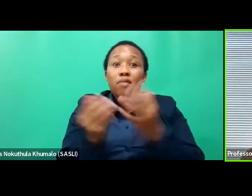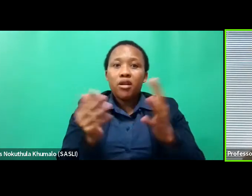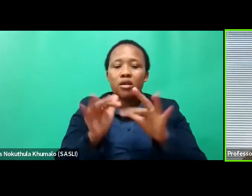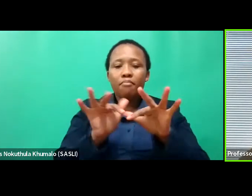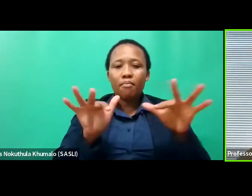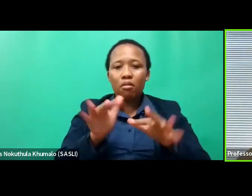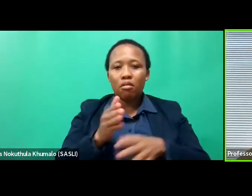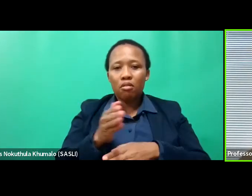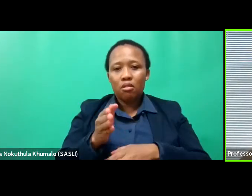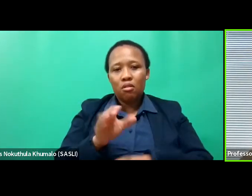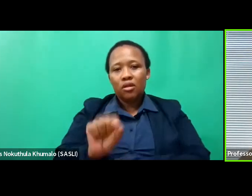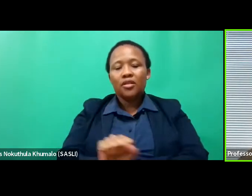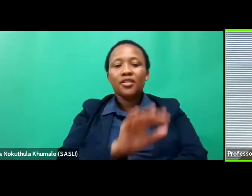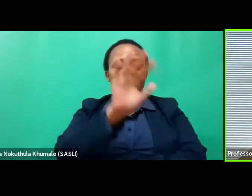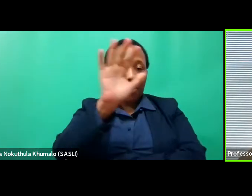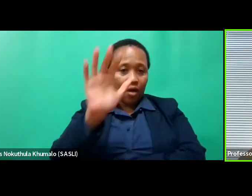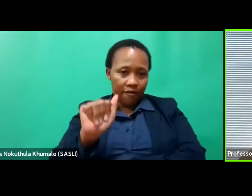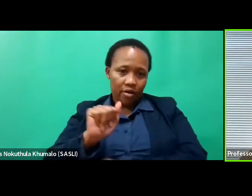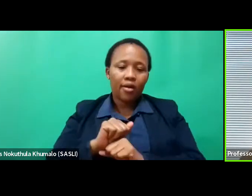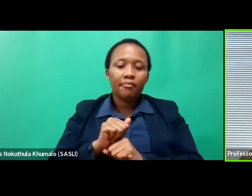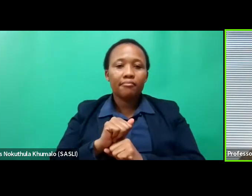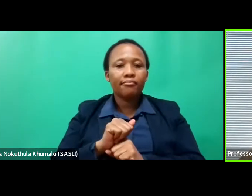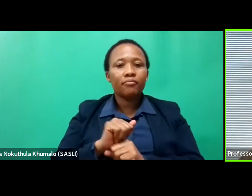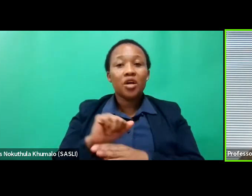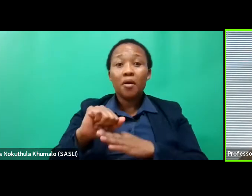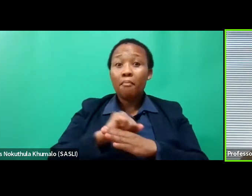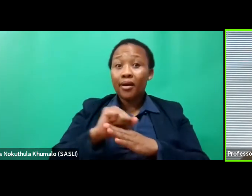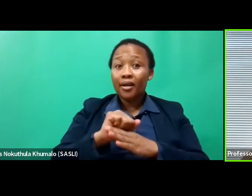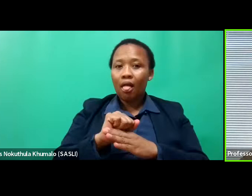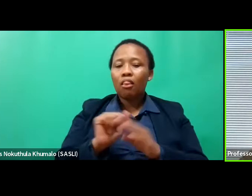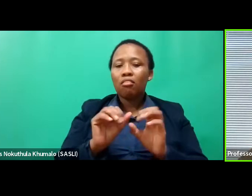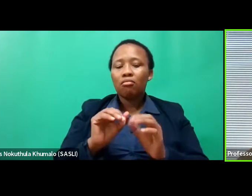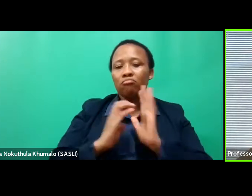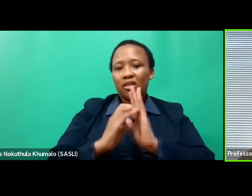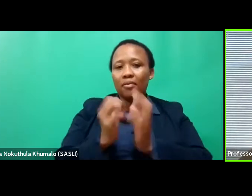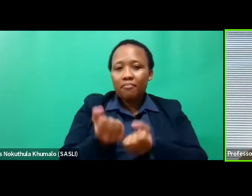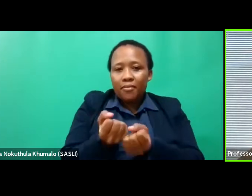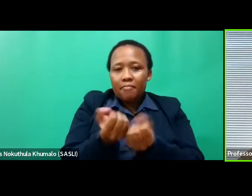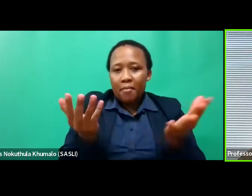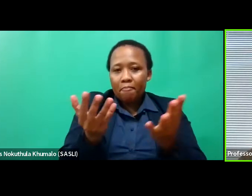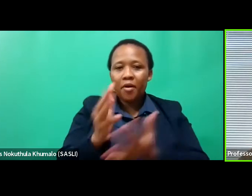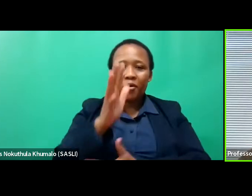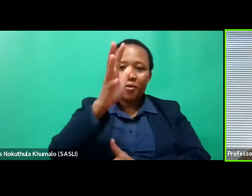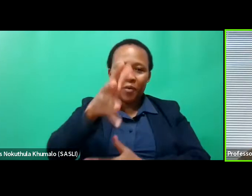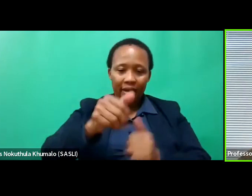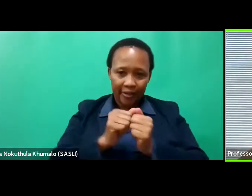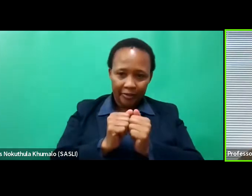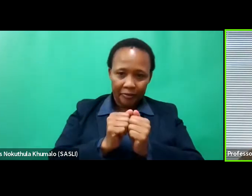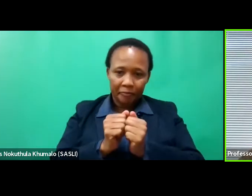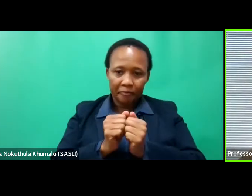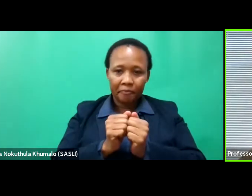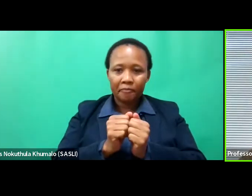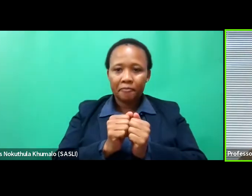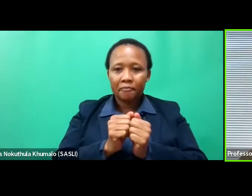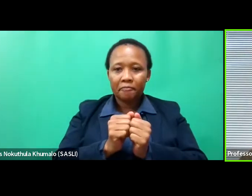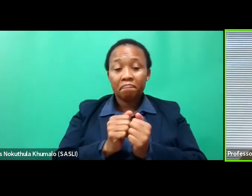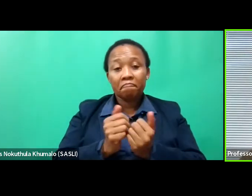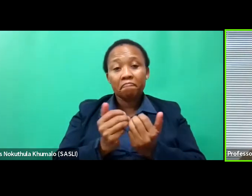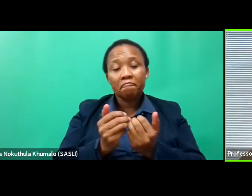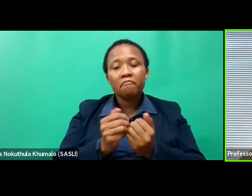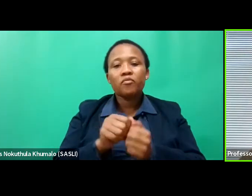So I'll just give you a very practical example. In the Western Cape, I may not be entirely correct,